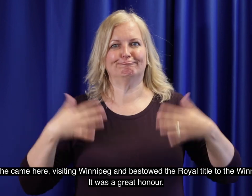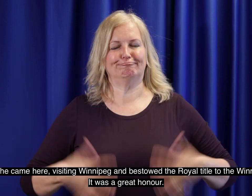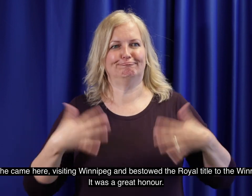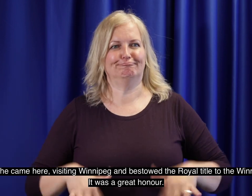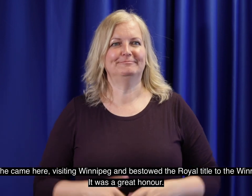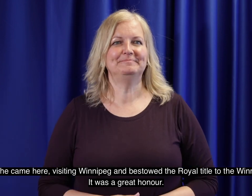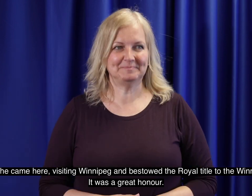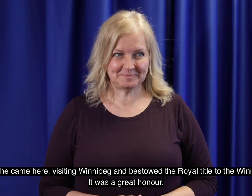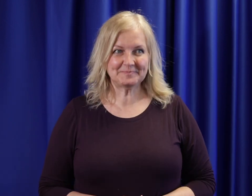great honor.